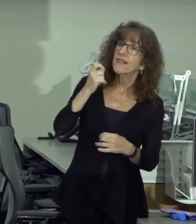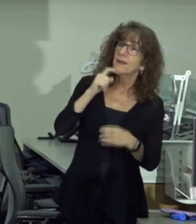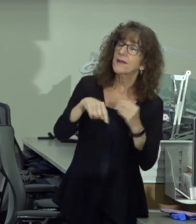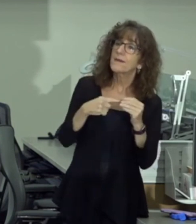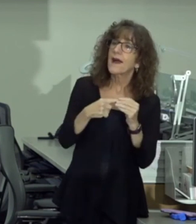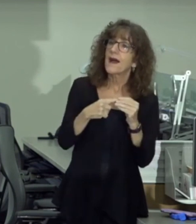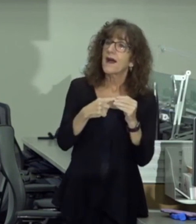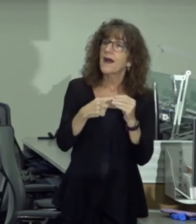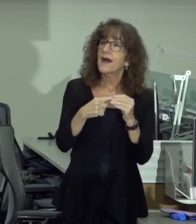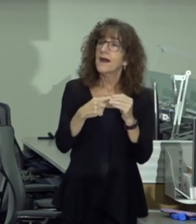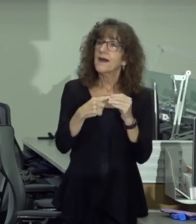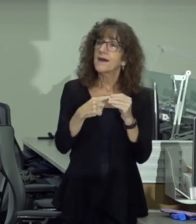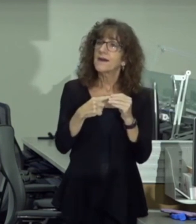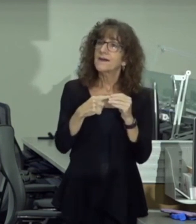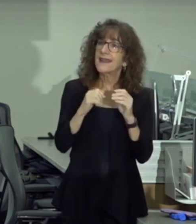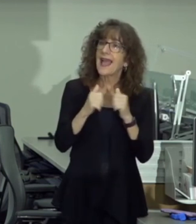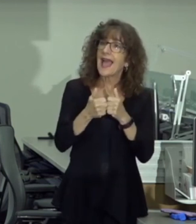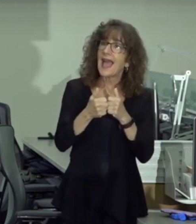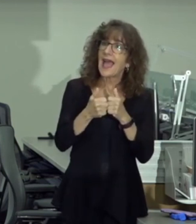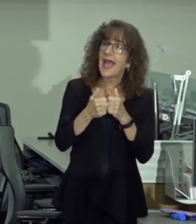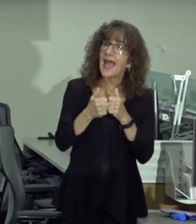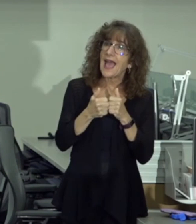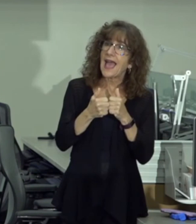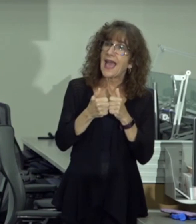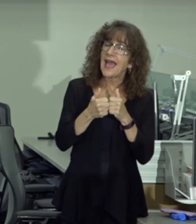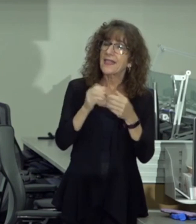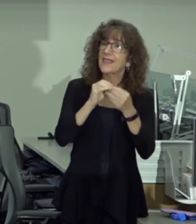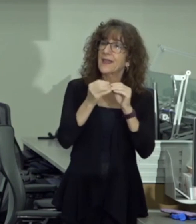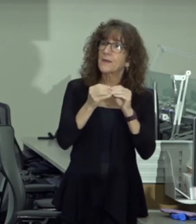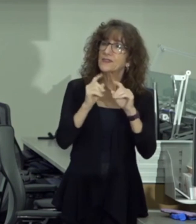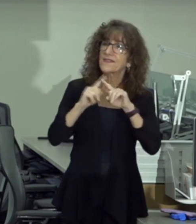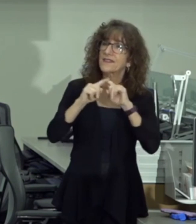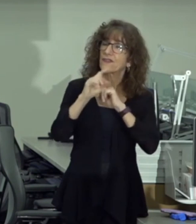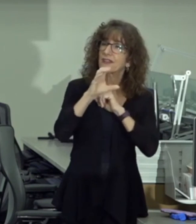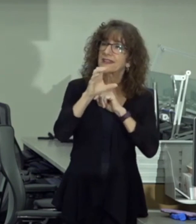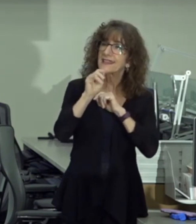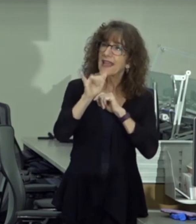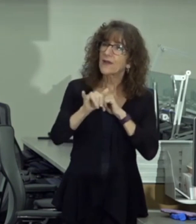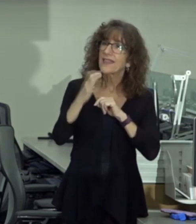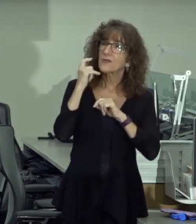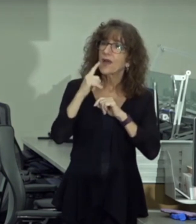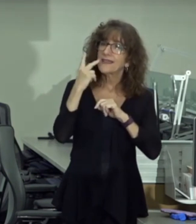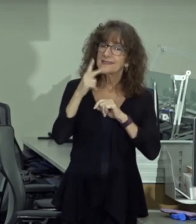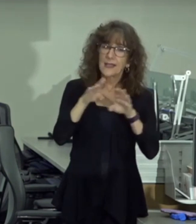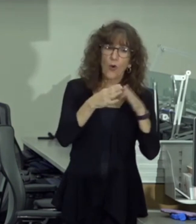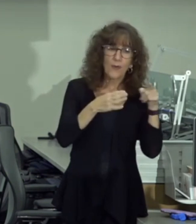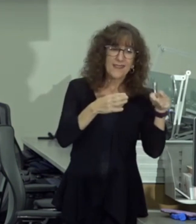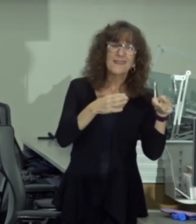about how the state is using different numbers in the counties, and that's why we're seeing this patchwork of